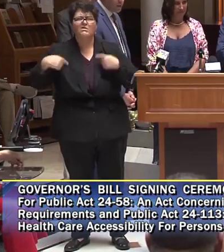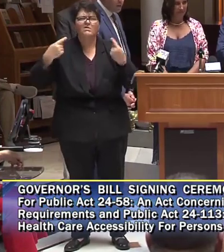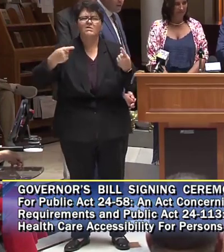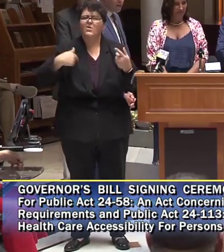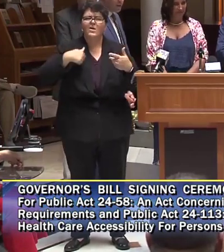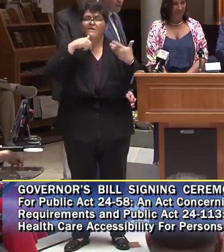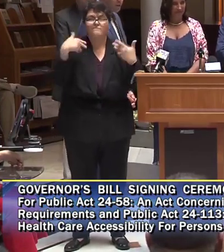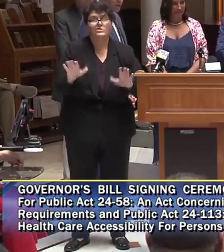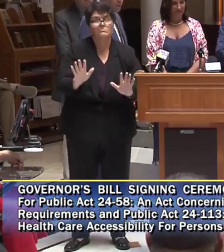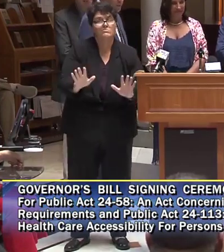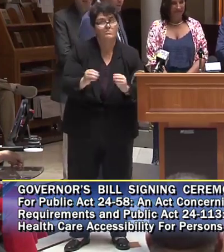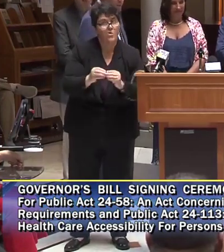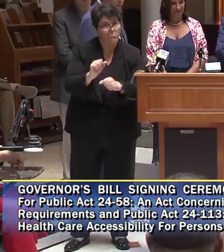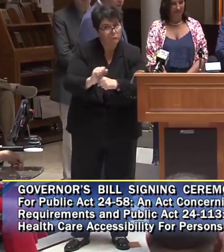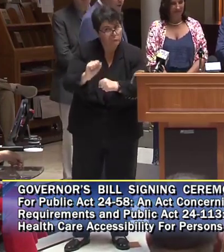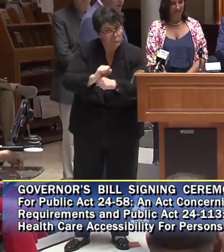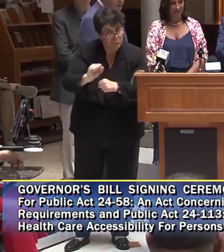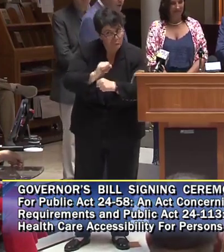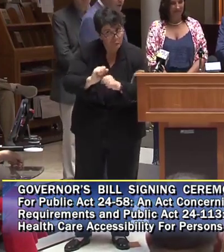done.